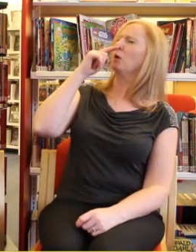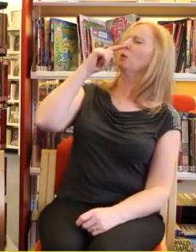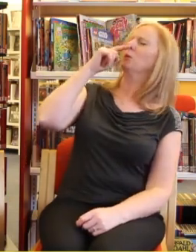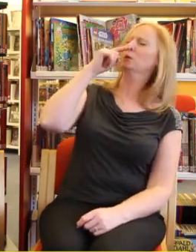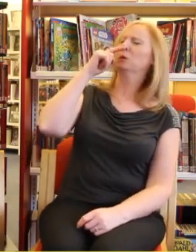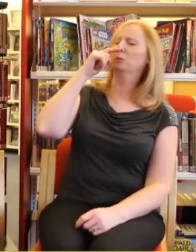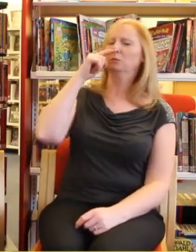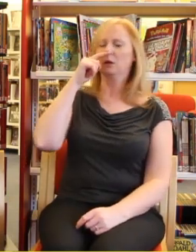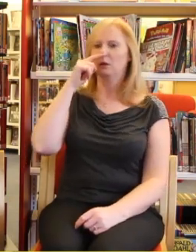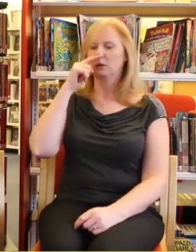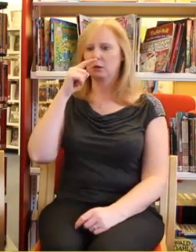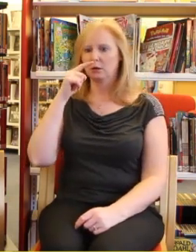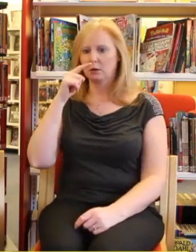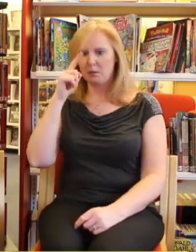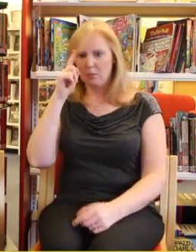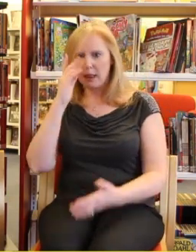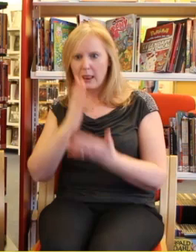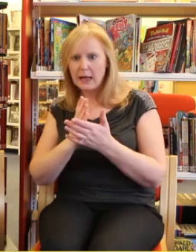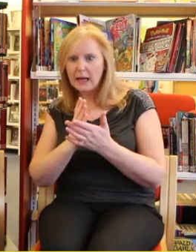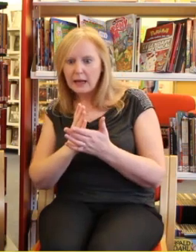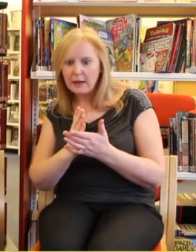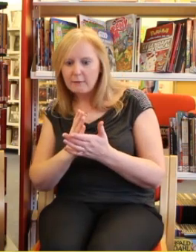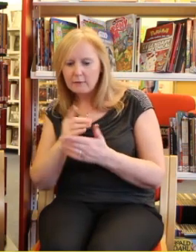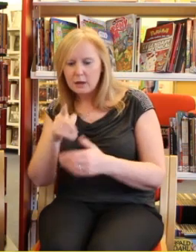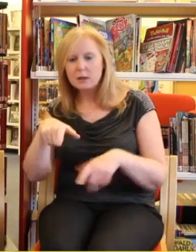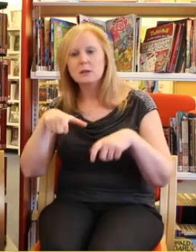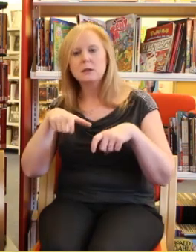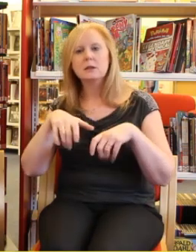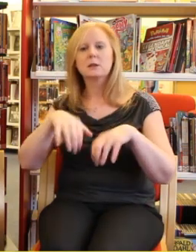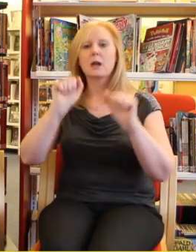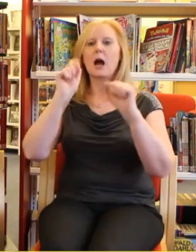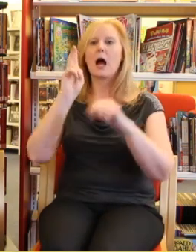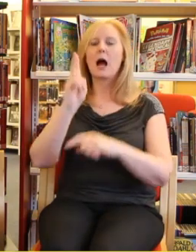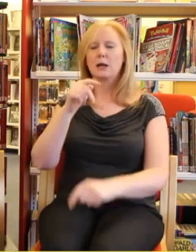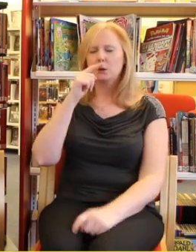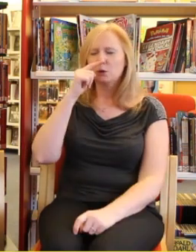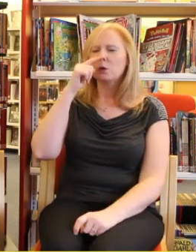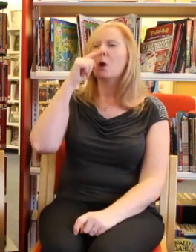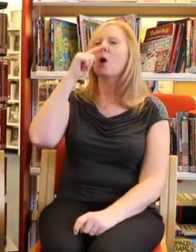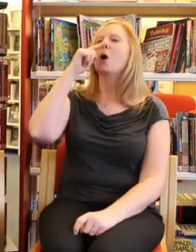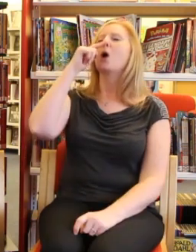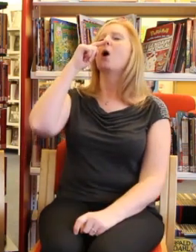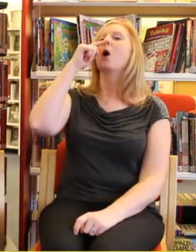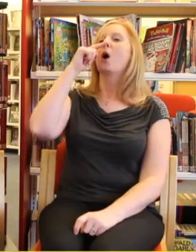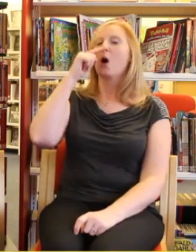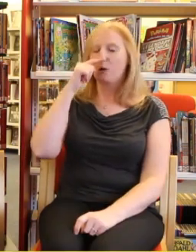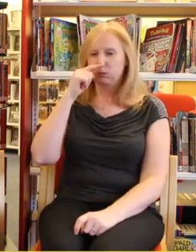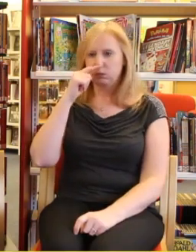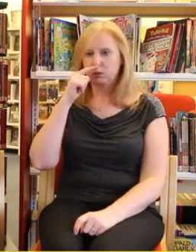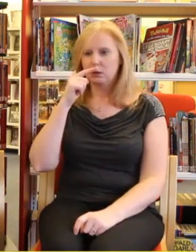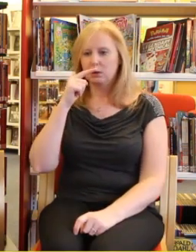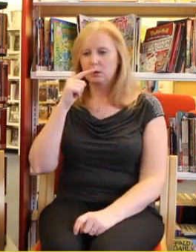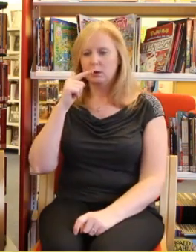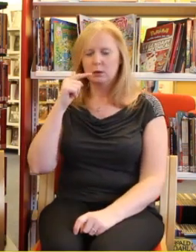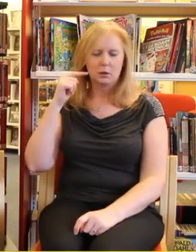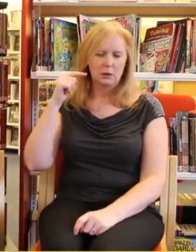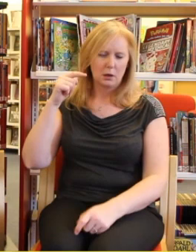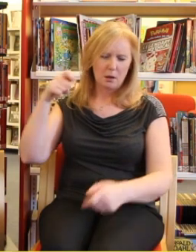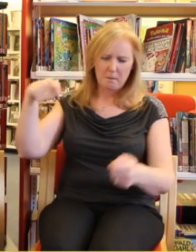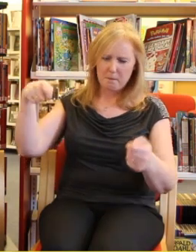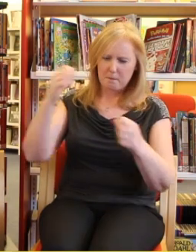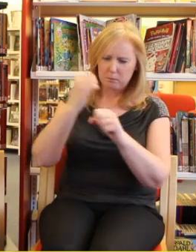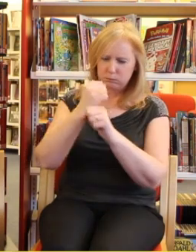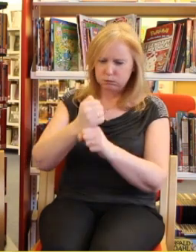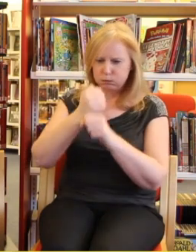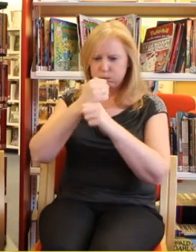some more. Then wouldn't you believe it he started to snore again. So clang went the church